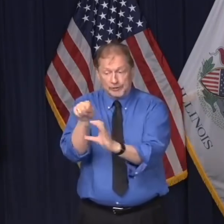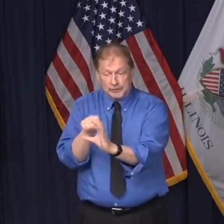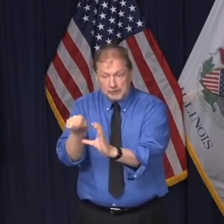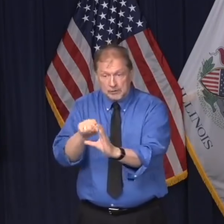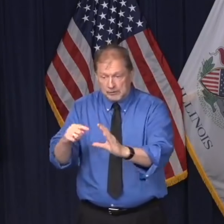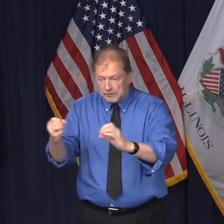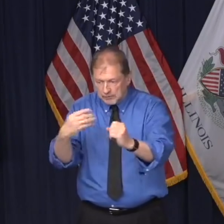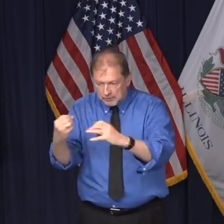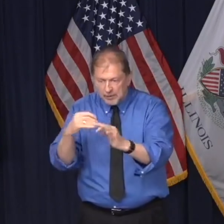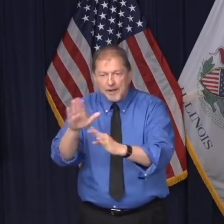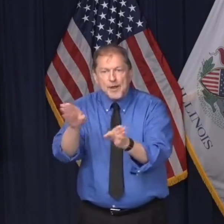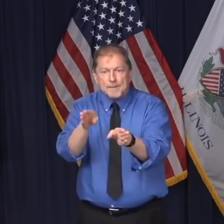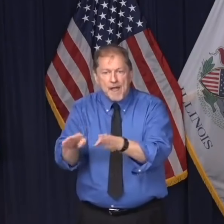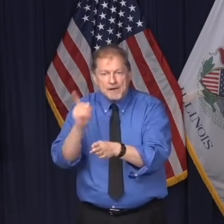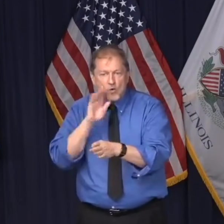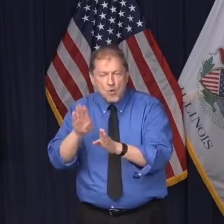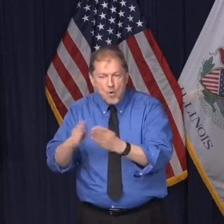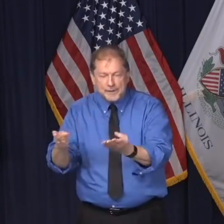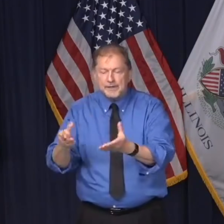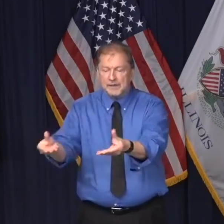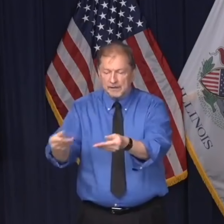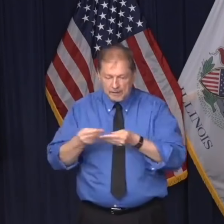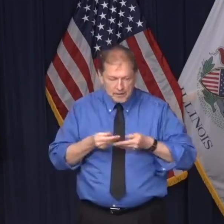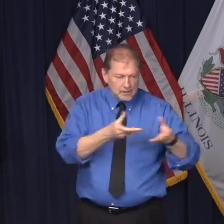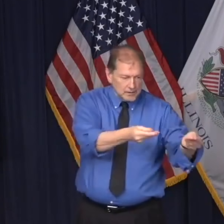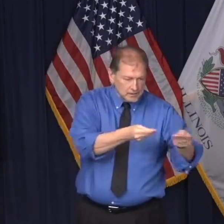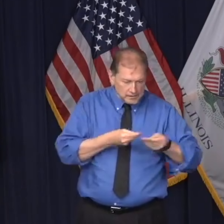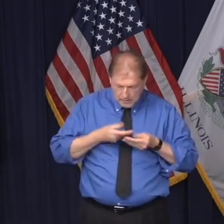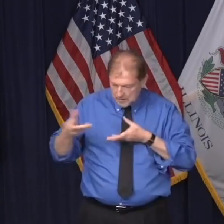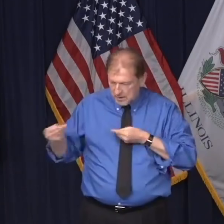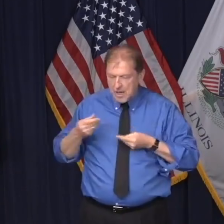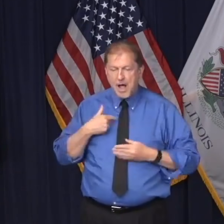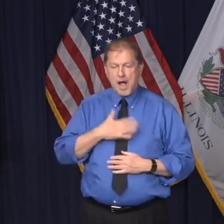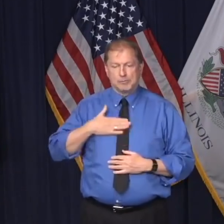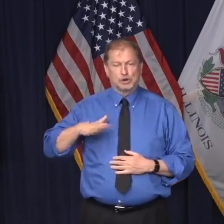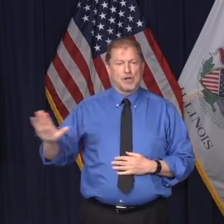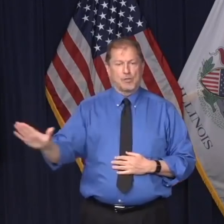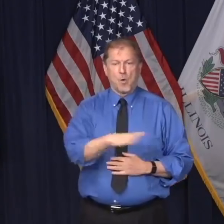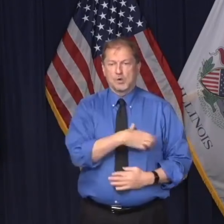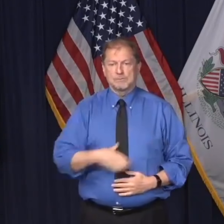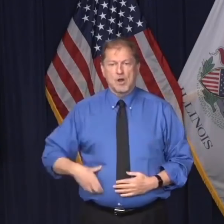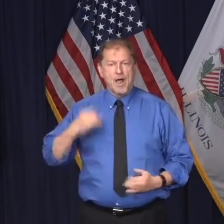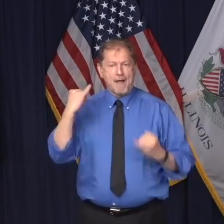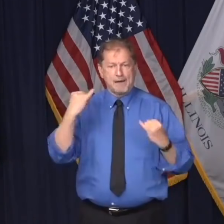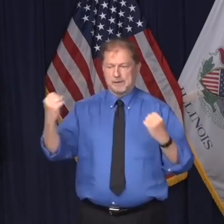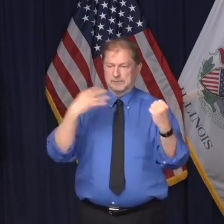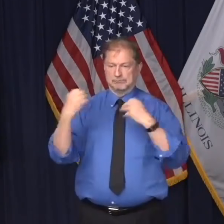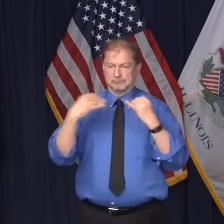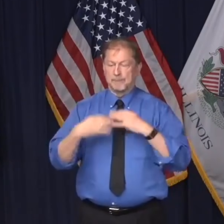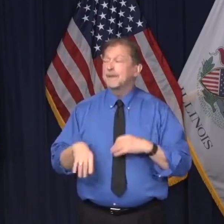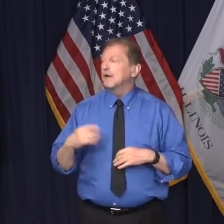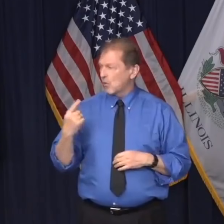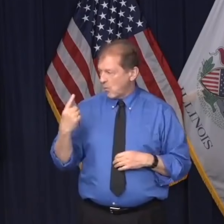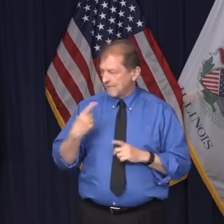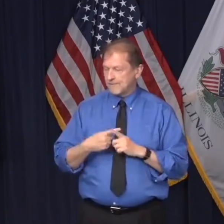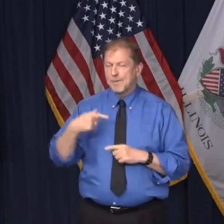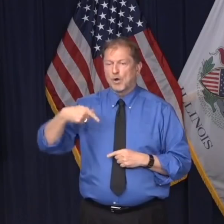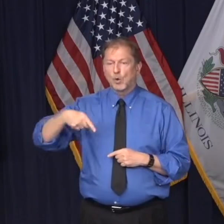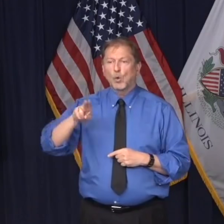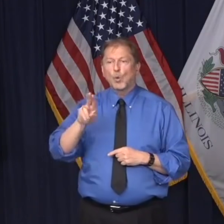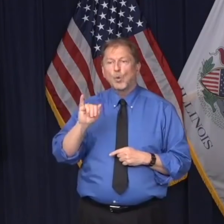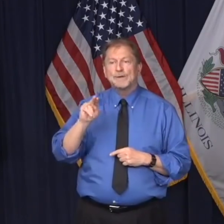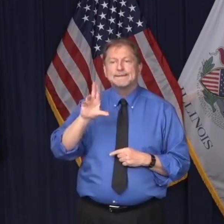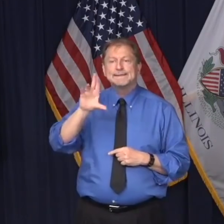offered their plans for reopening. Those are extremely instructive, and I appreciate that very much. We also got one from Quincy,